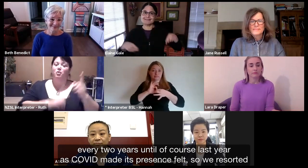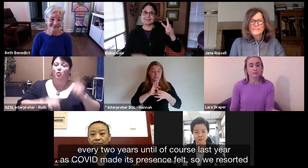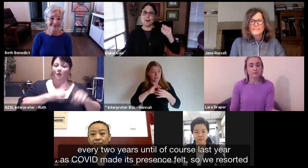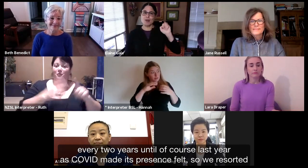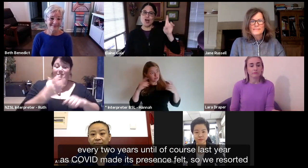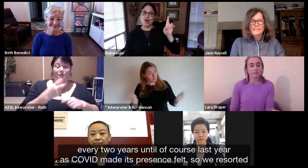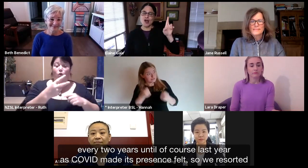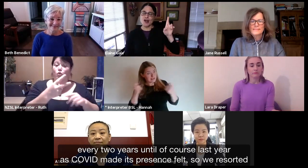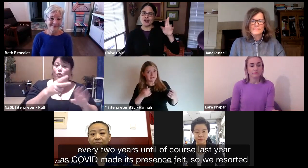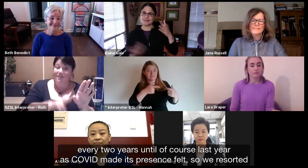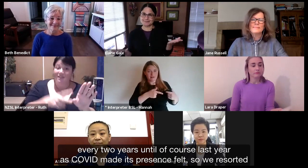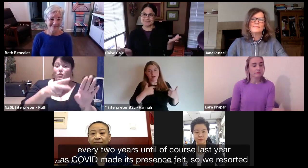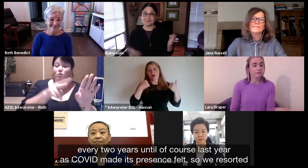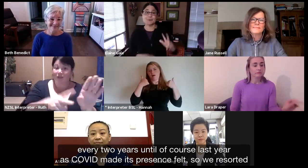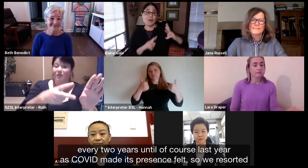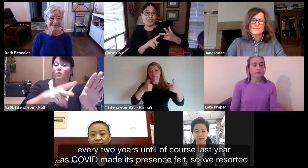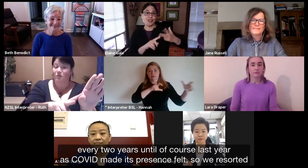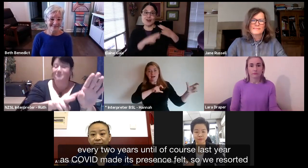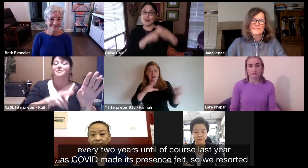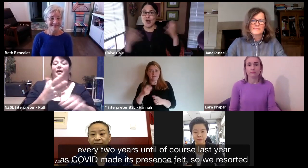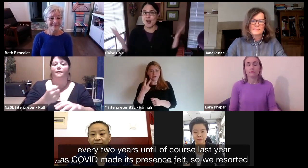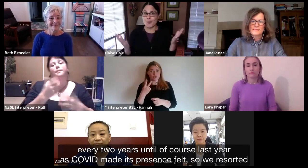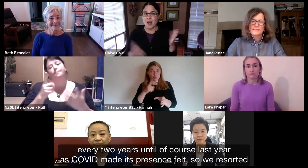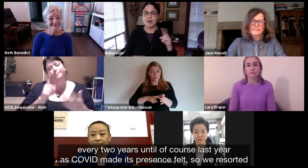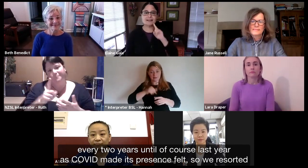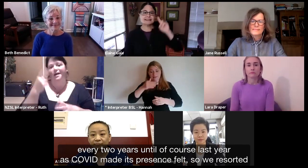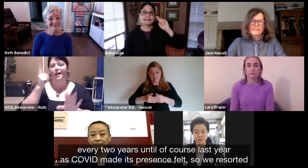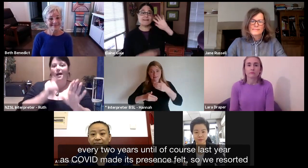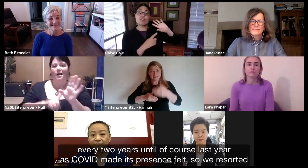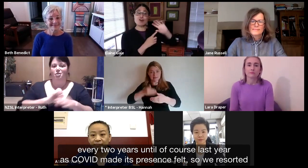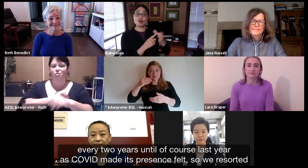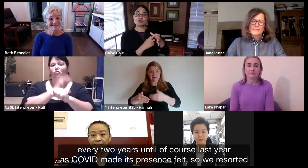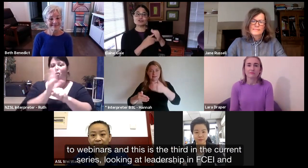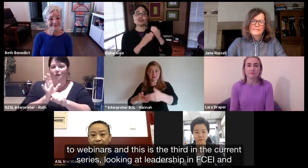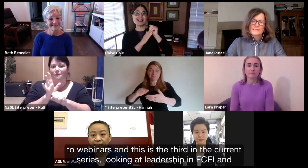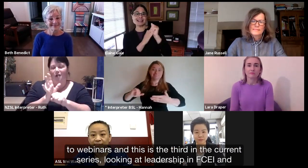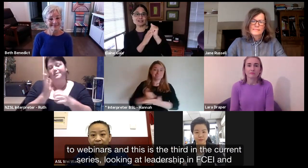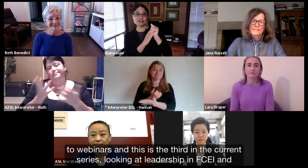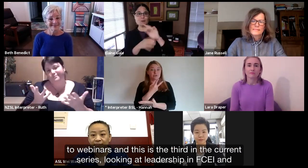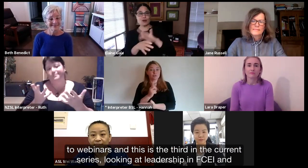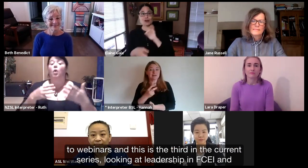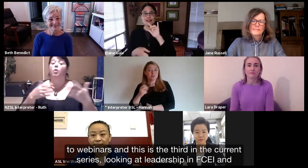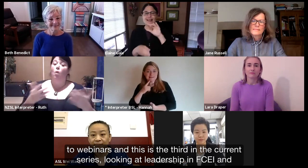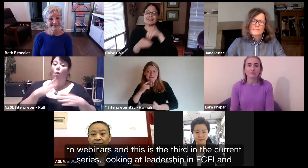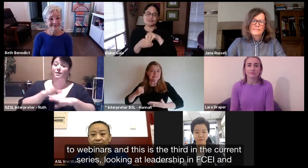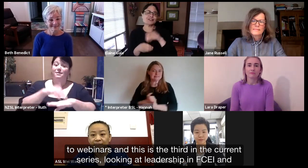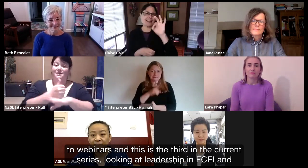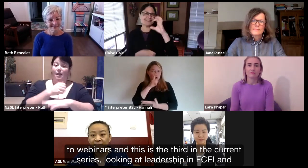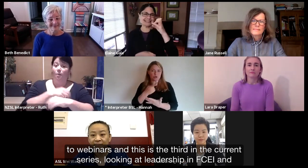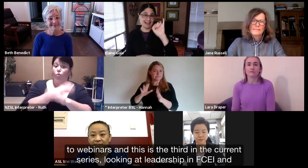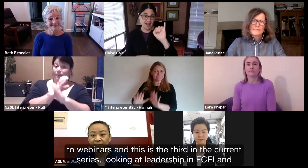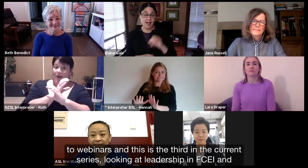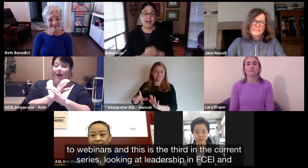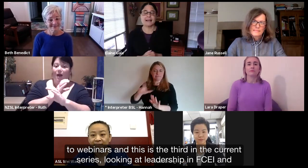until, of course, last year, as COVID made its presence felt. So we resorted to webinars, and this is the third in the current